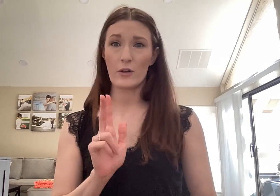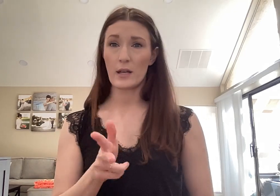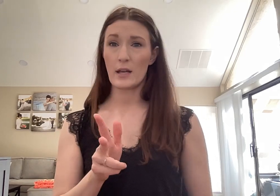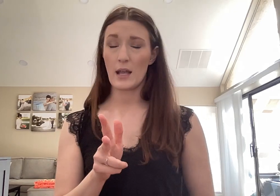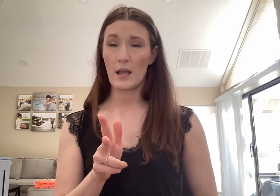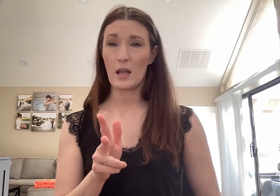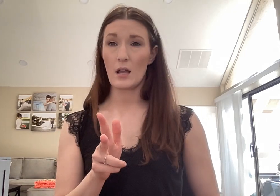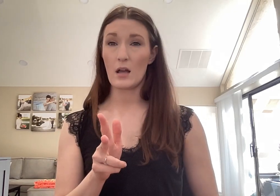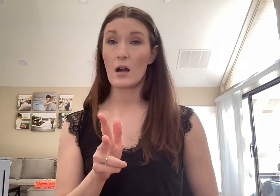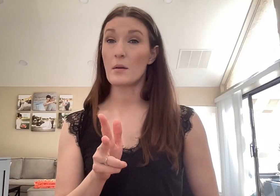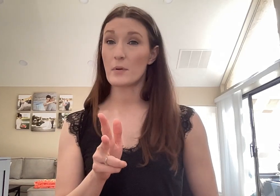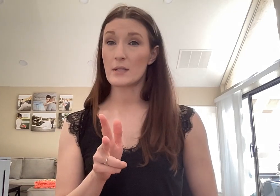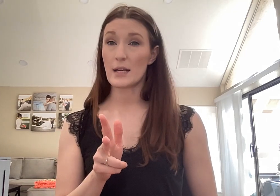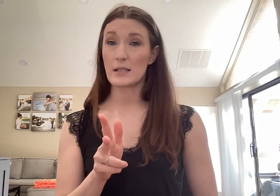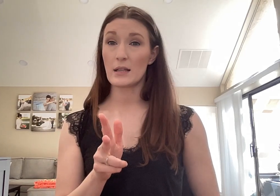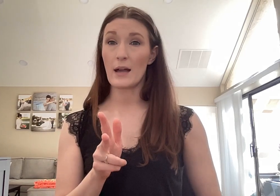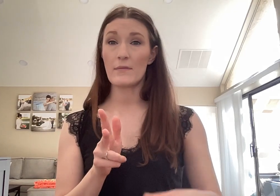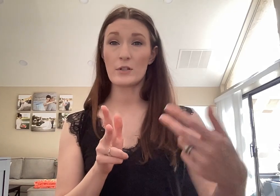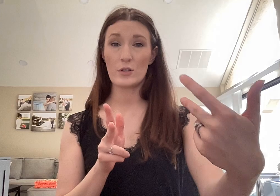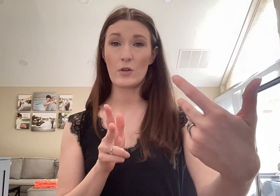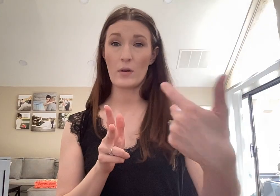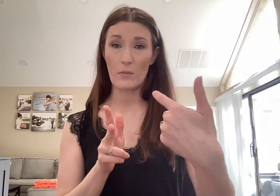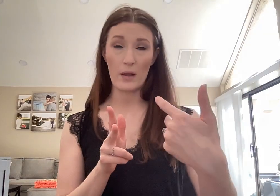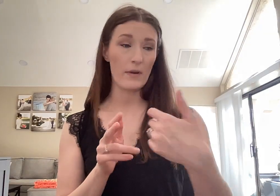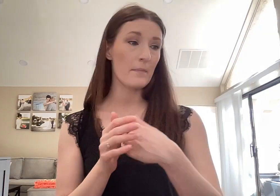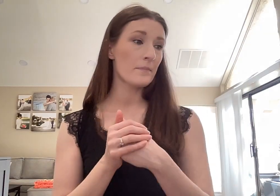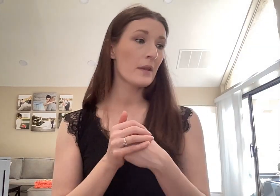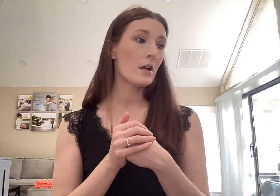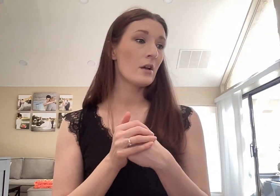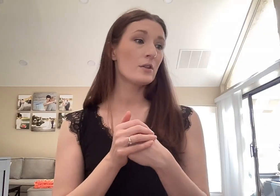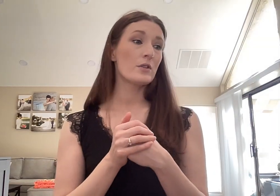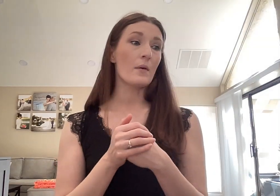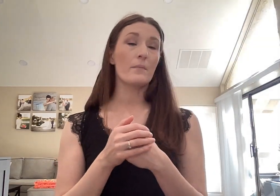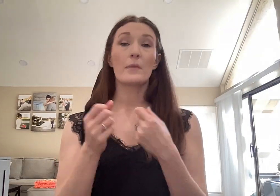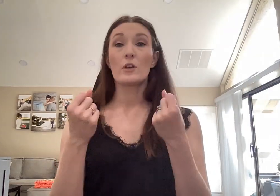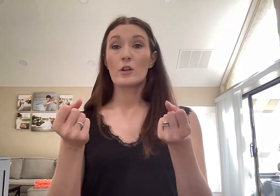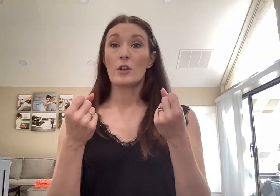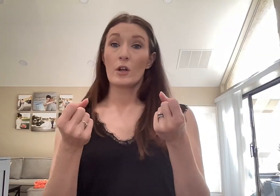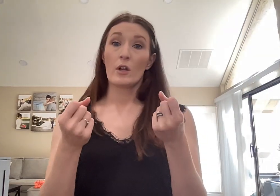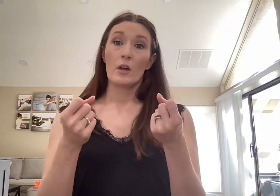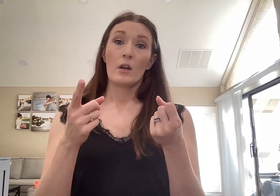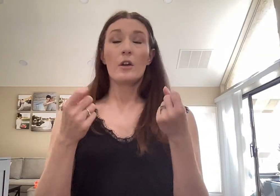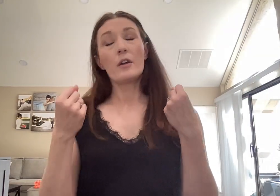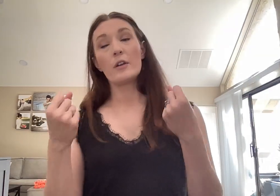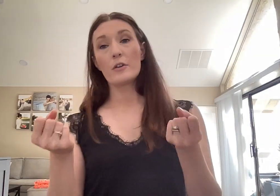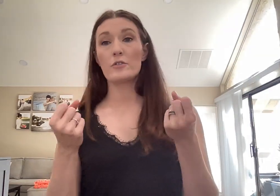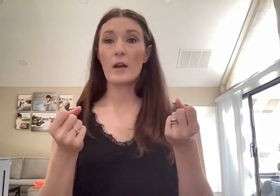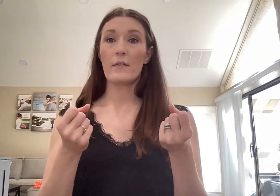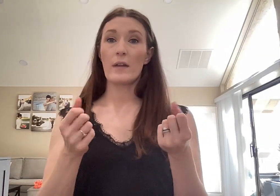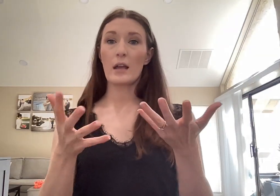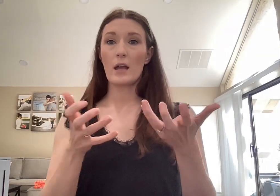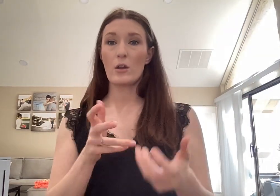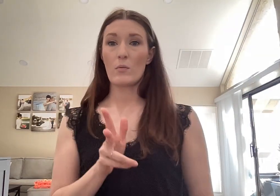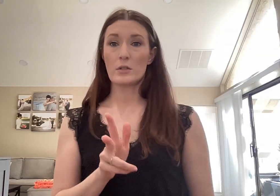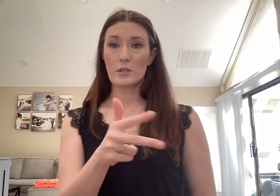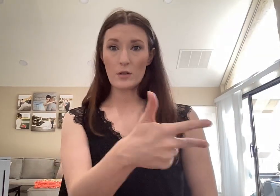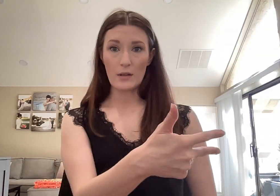in a unprotected left, so you gotta wait, right? So you're driving and you want to turn